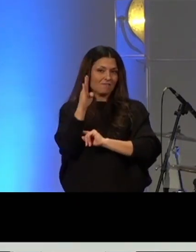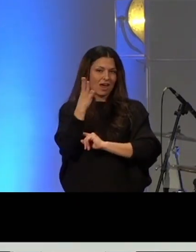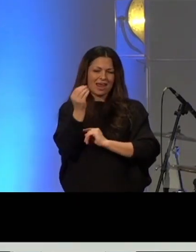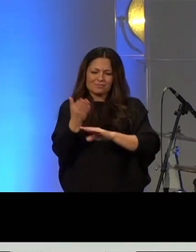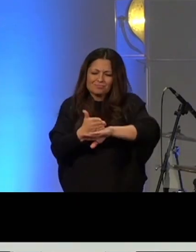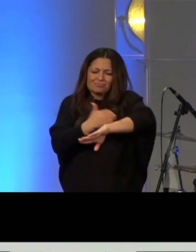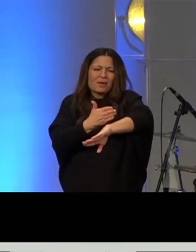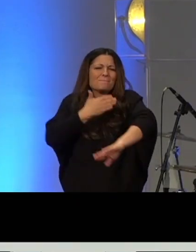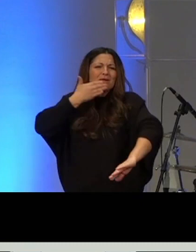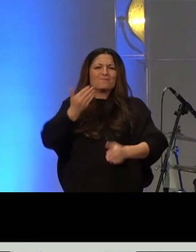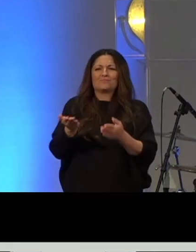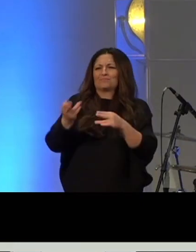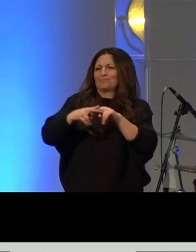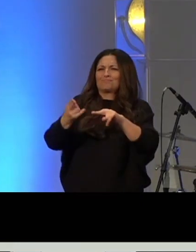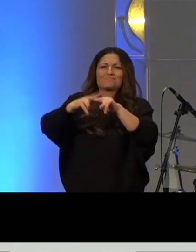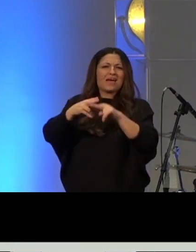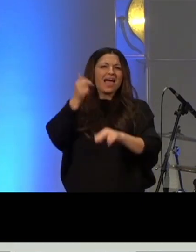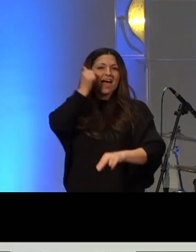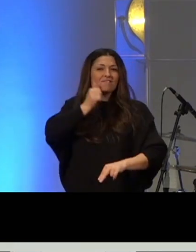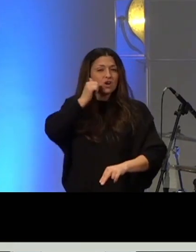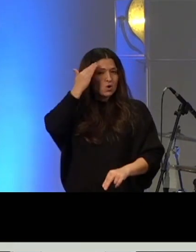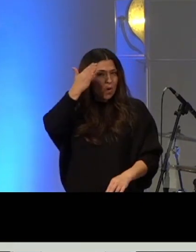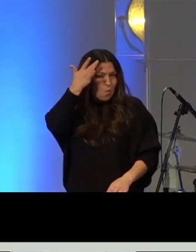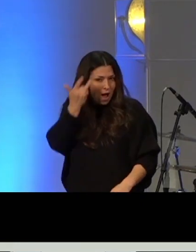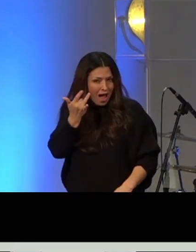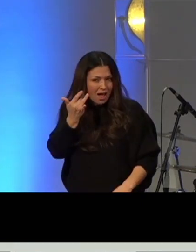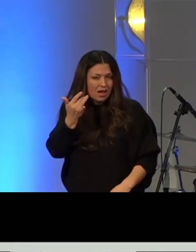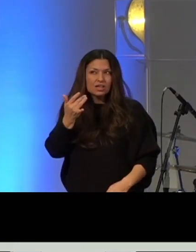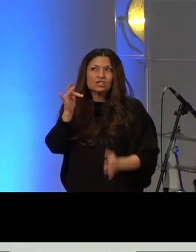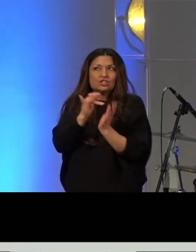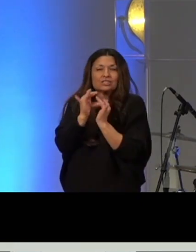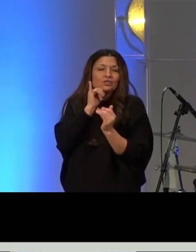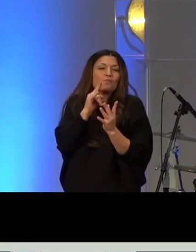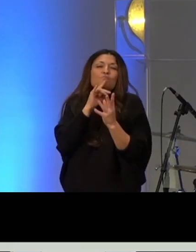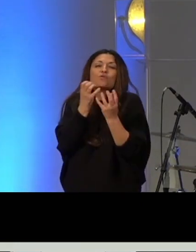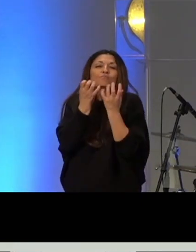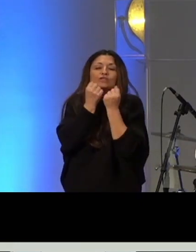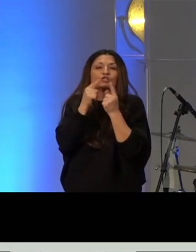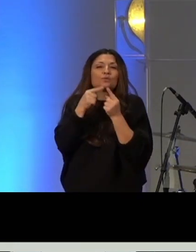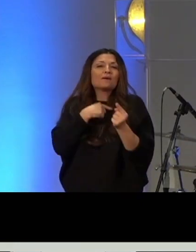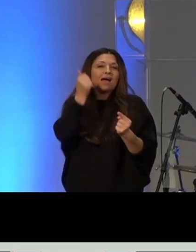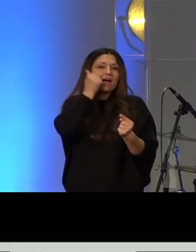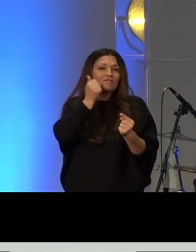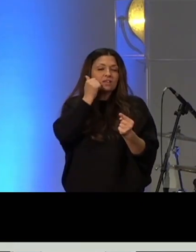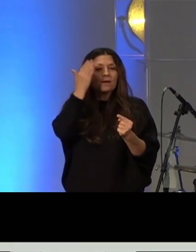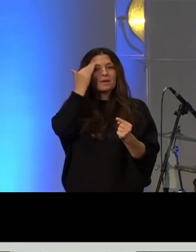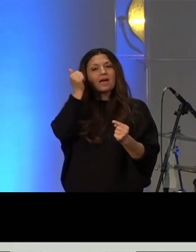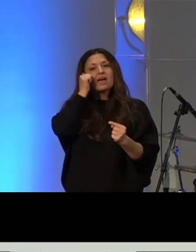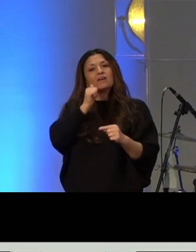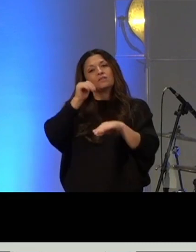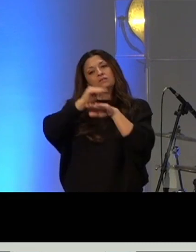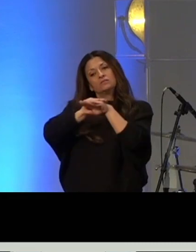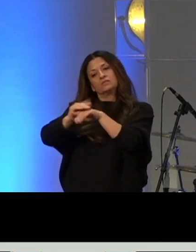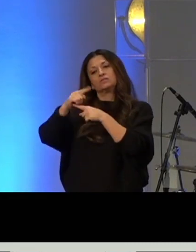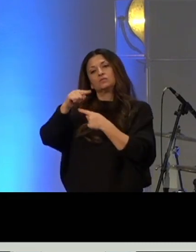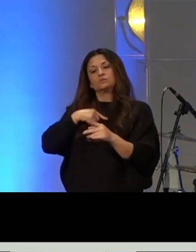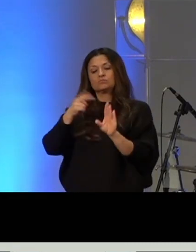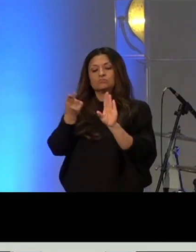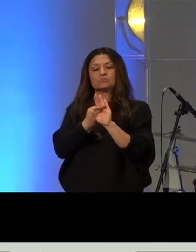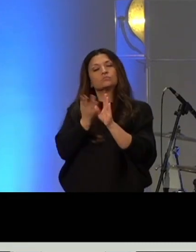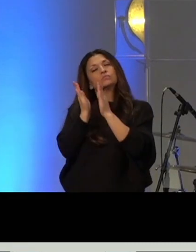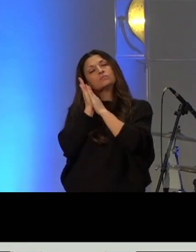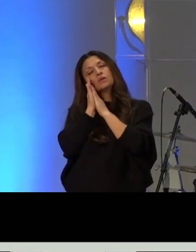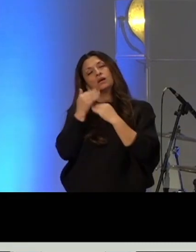why Jesus is more and more precious to me every day? Because every night when I go to bed at night, I am overwhelmed by